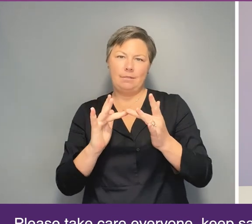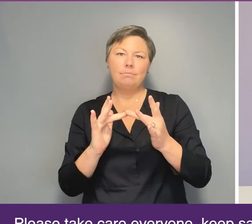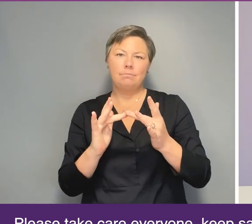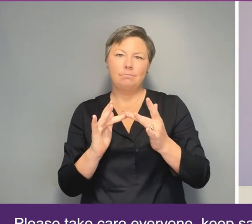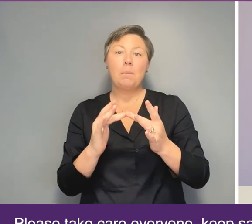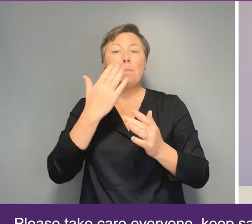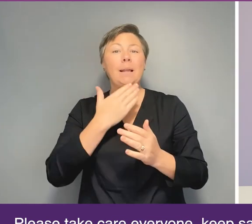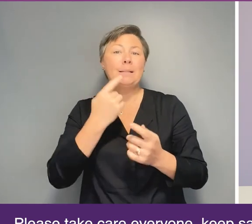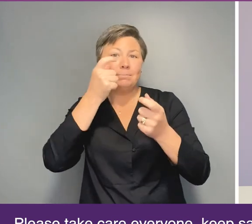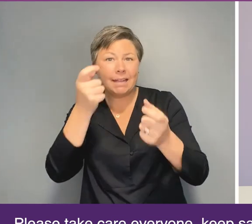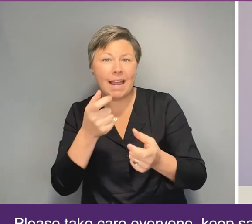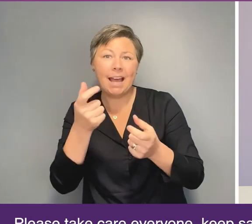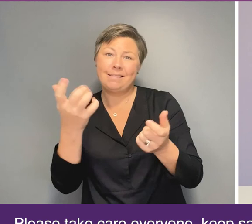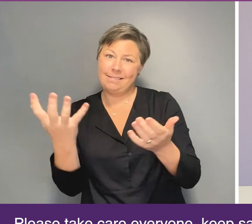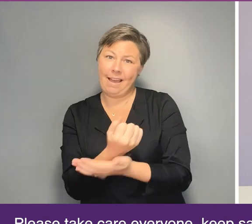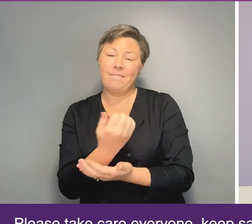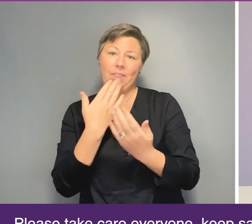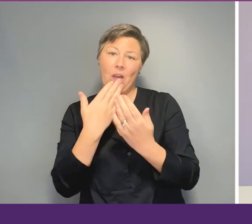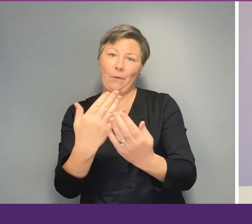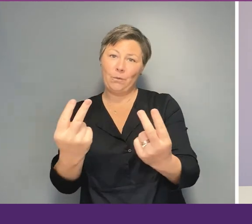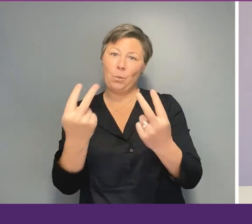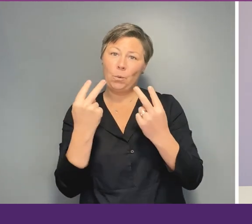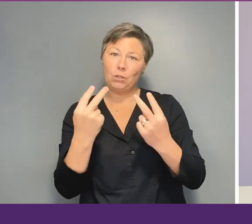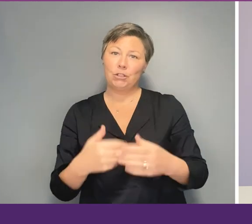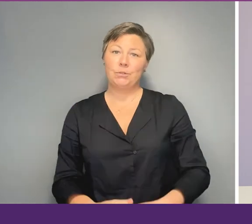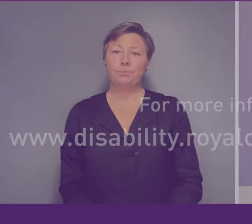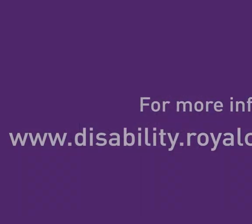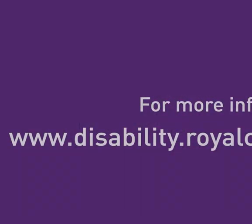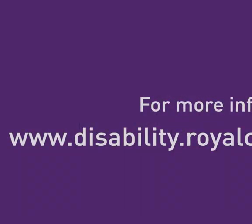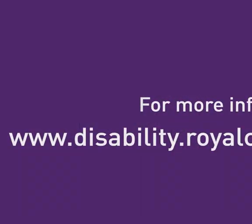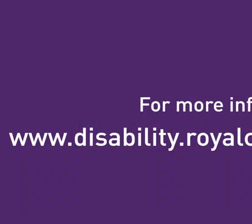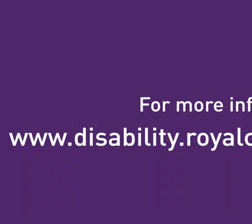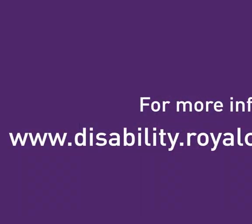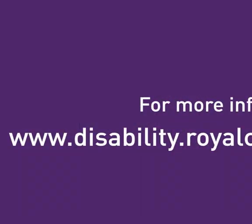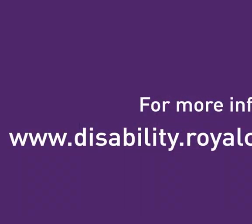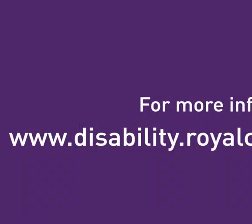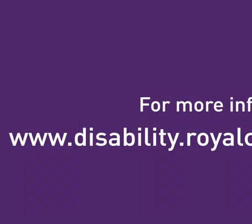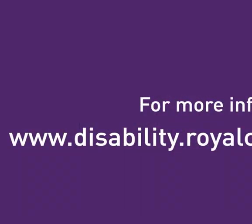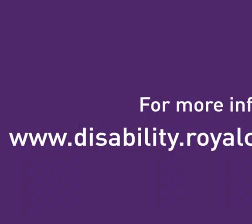safe and thank you very much for listening and watching. Thank you